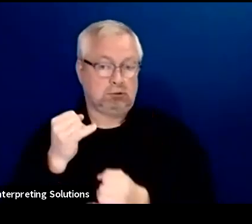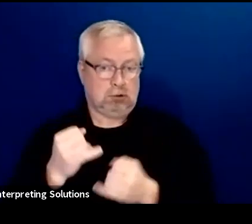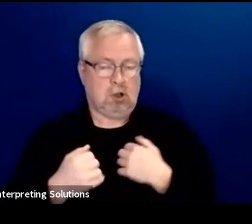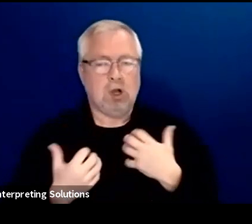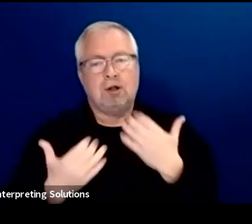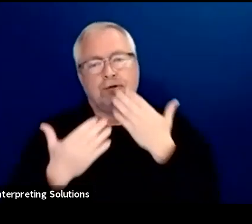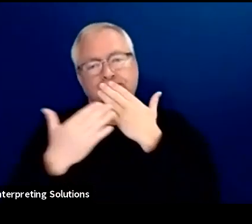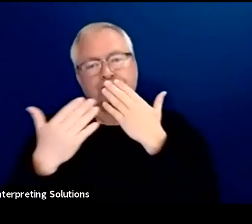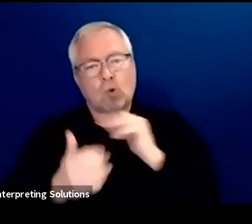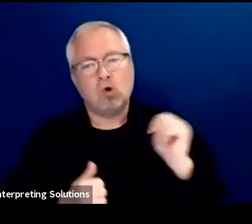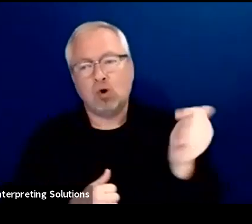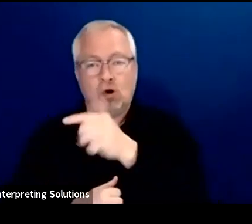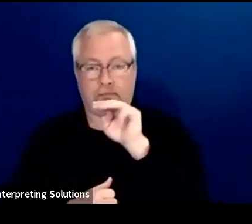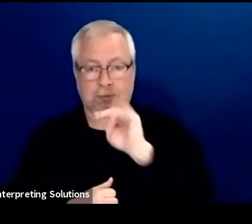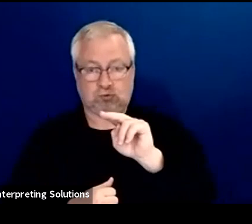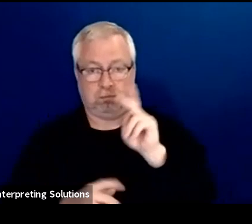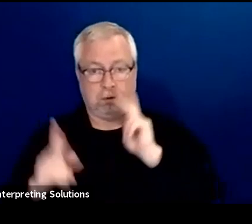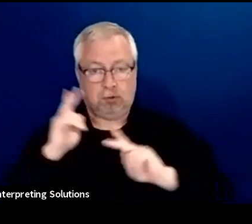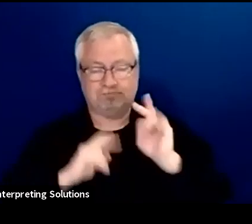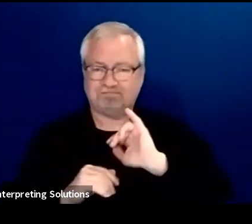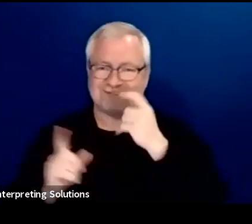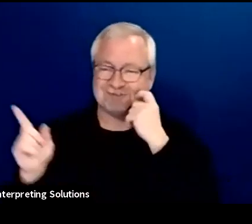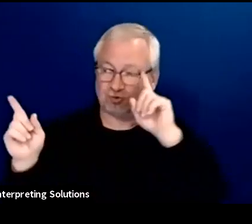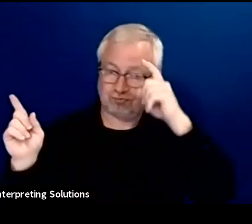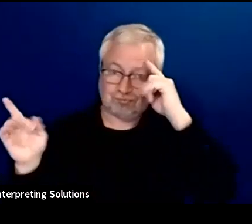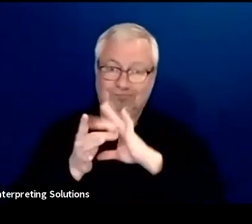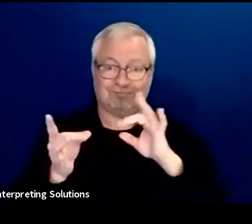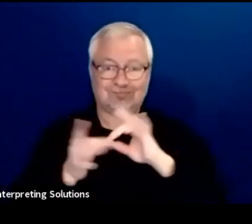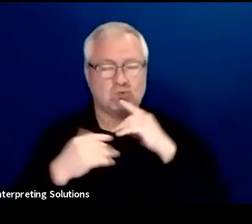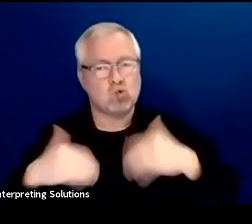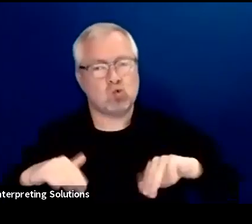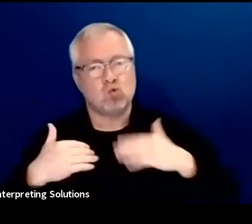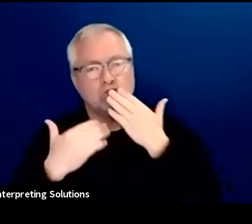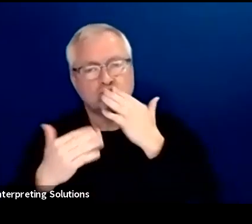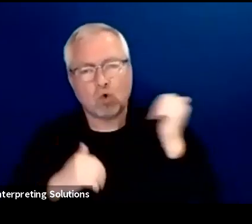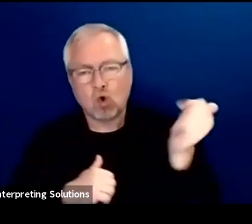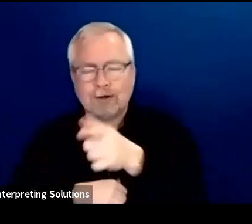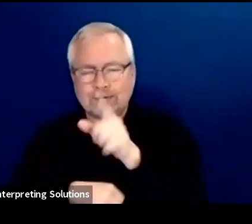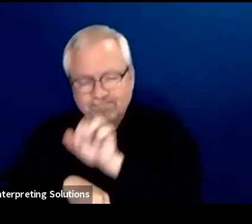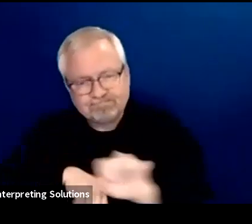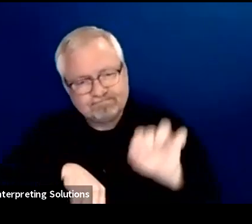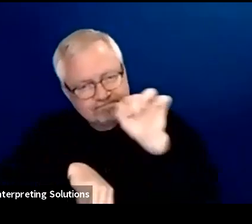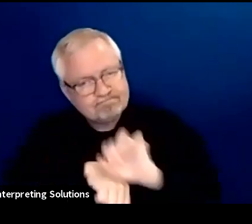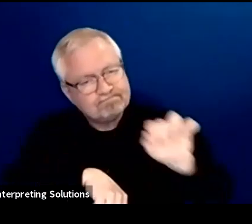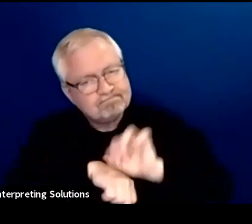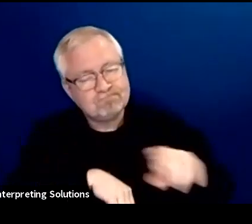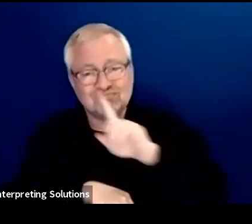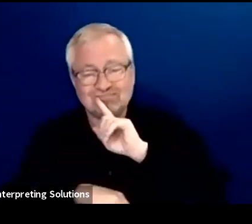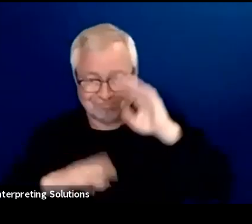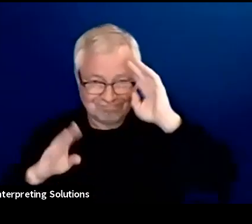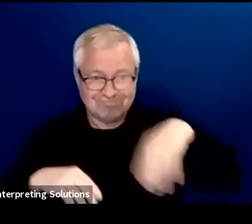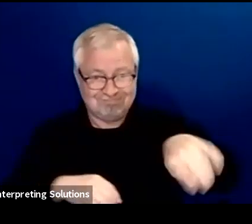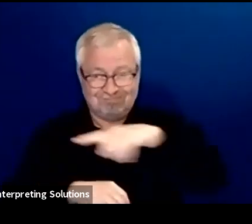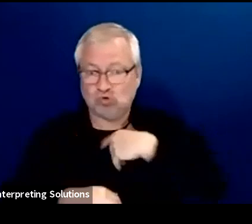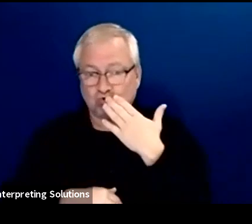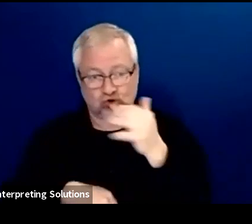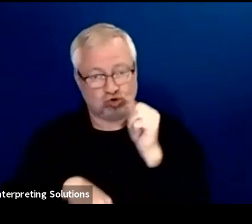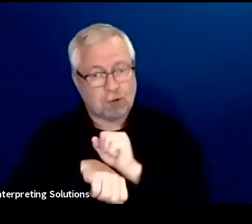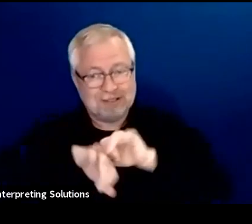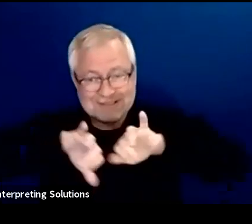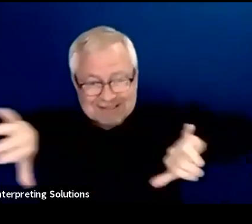has done, for everything that you are doing. We really collectively are doing a good job of staying home to help slow the spread of